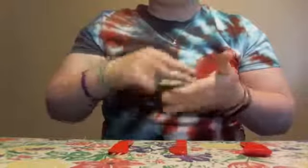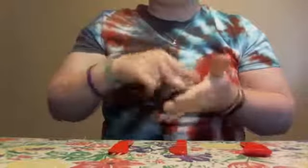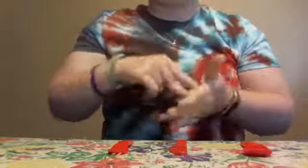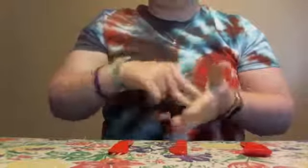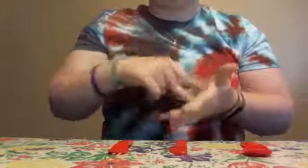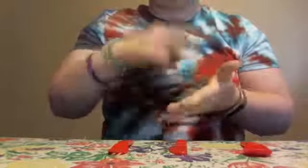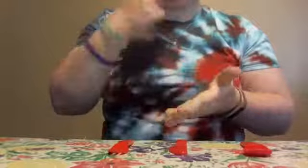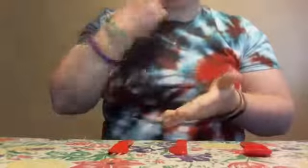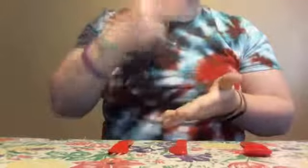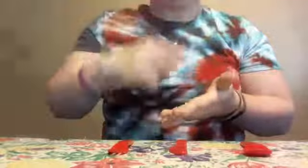fork.